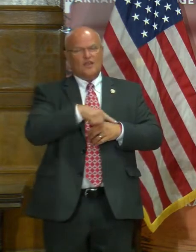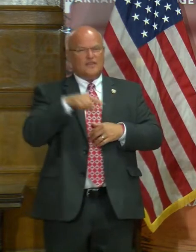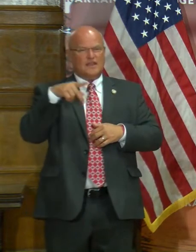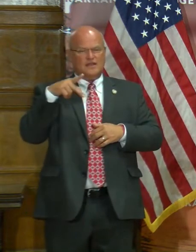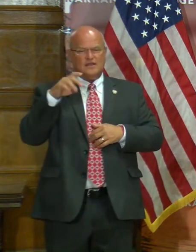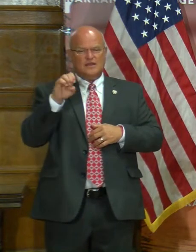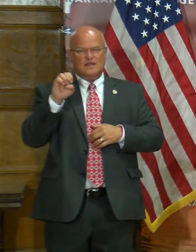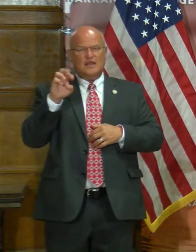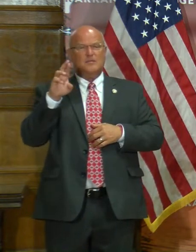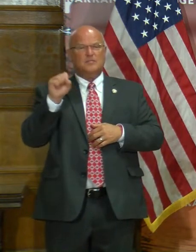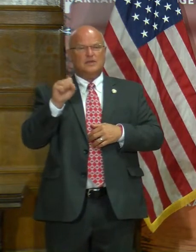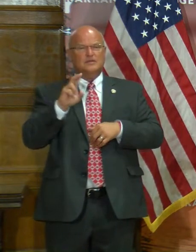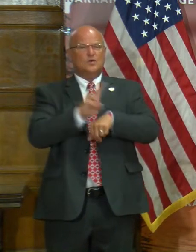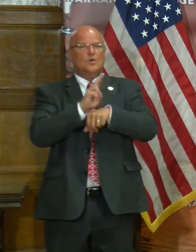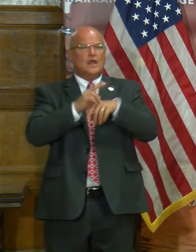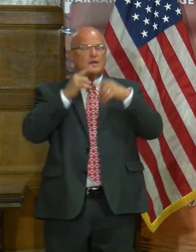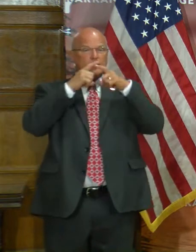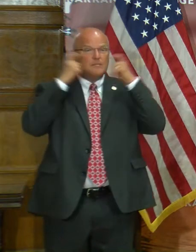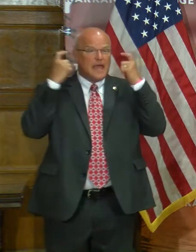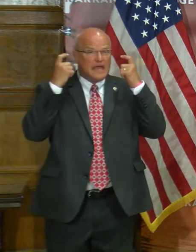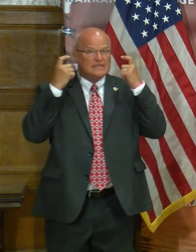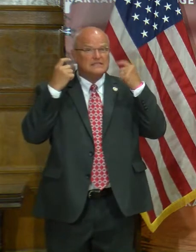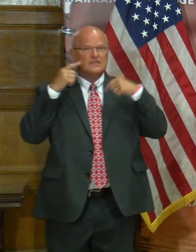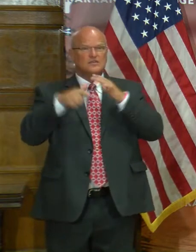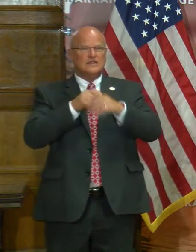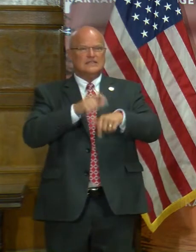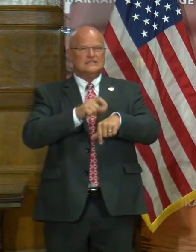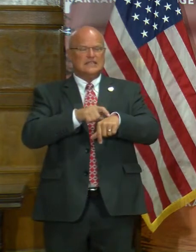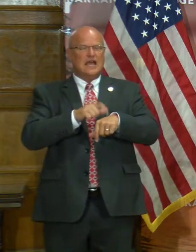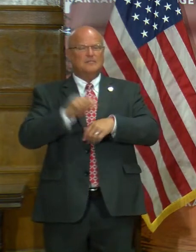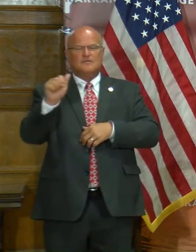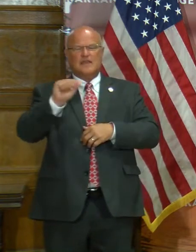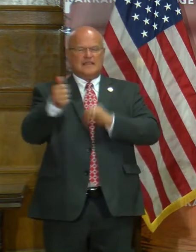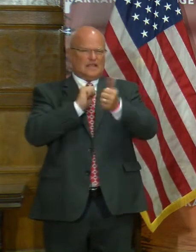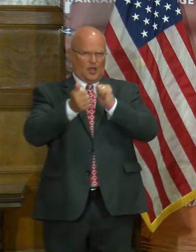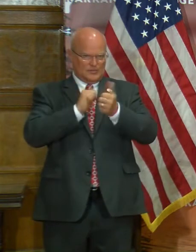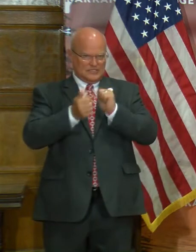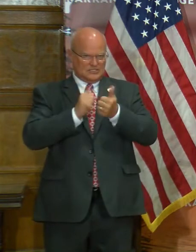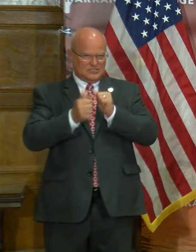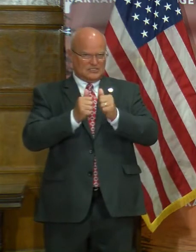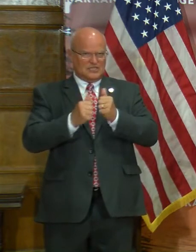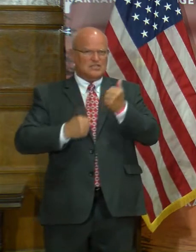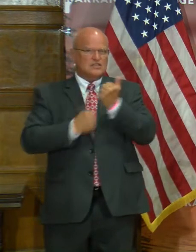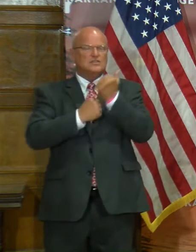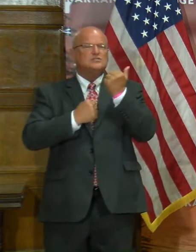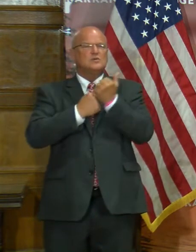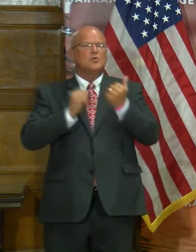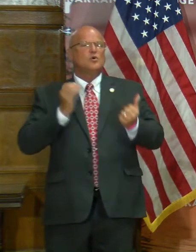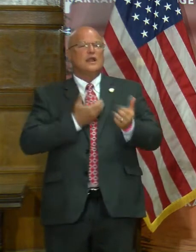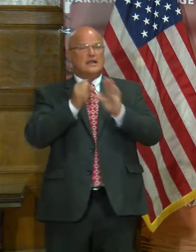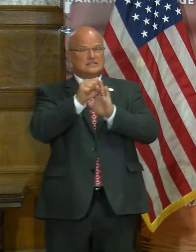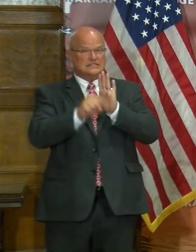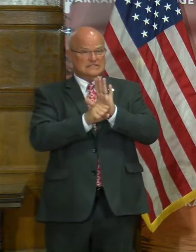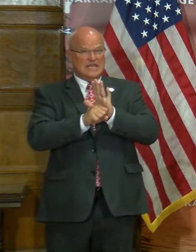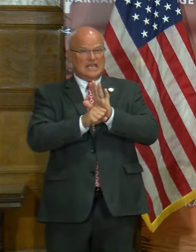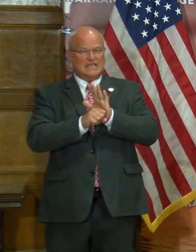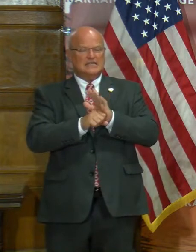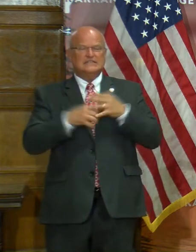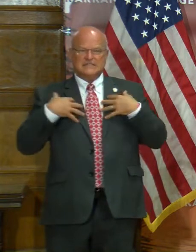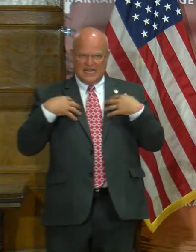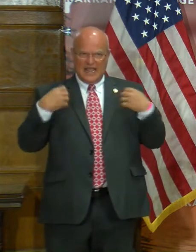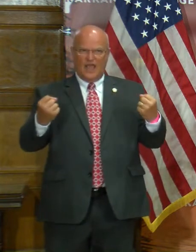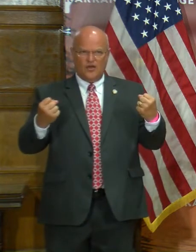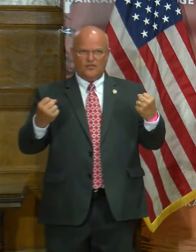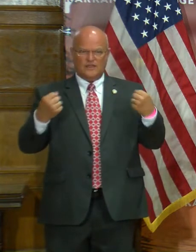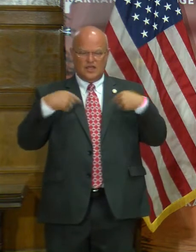peers about wearing masks, and even during this time of athletic competition, to support our state in staying